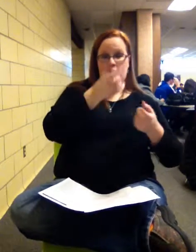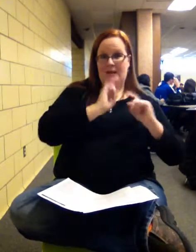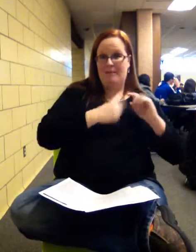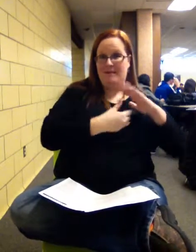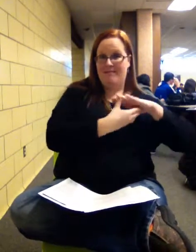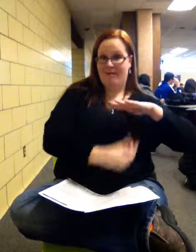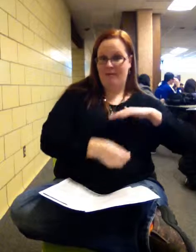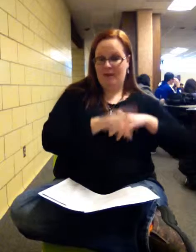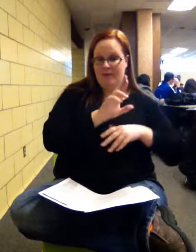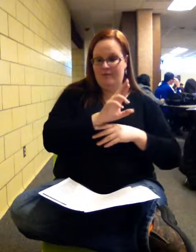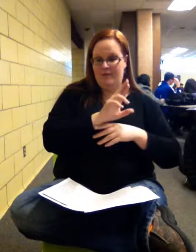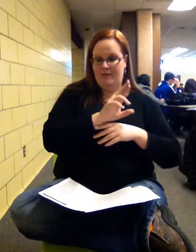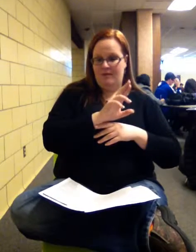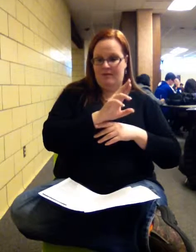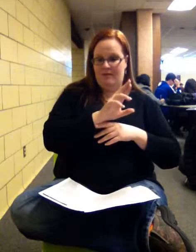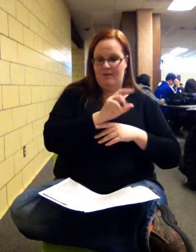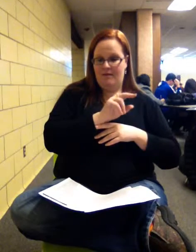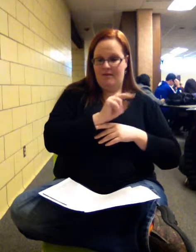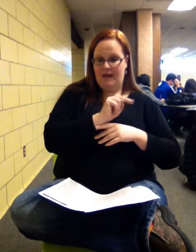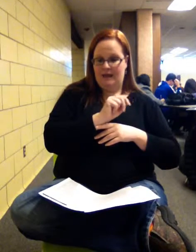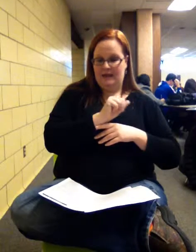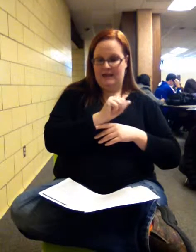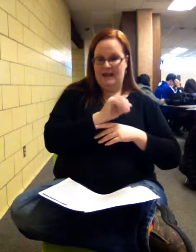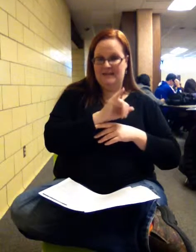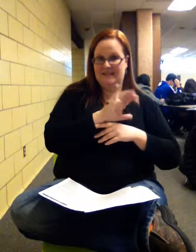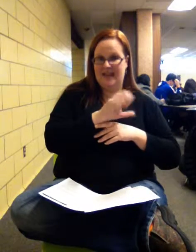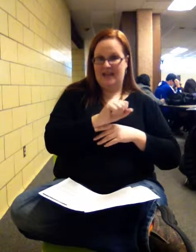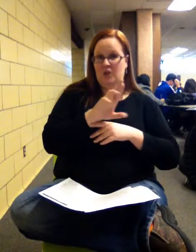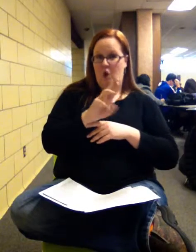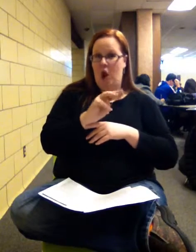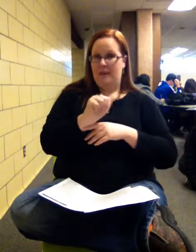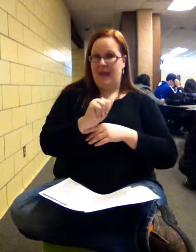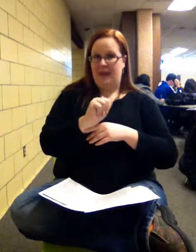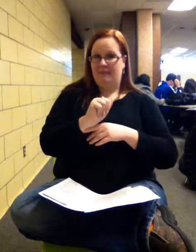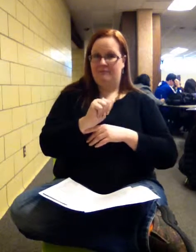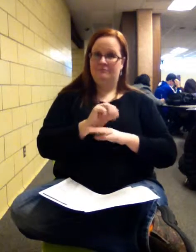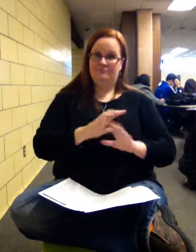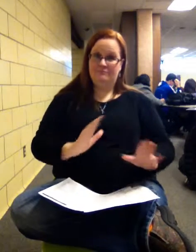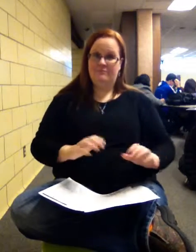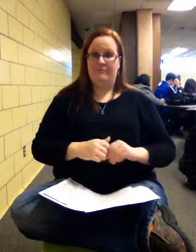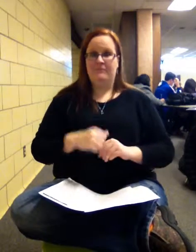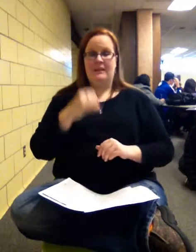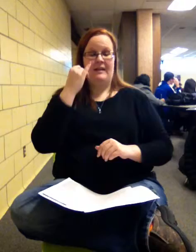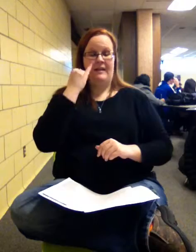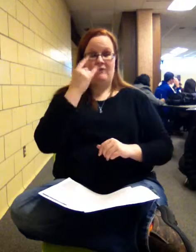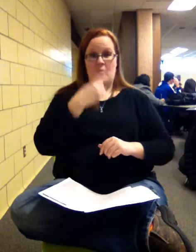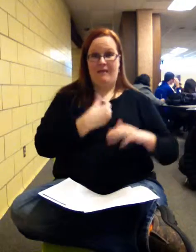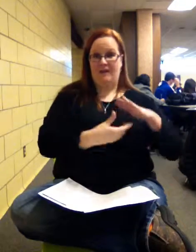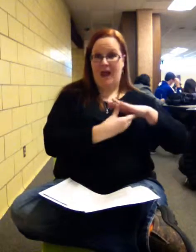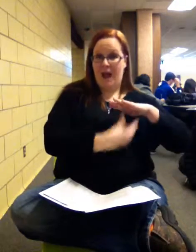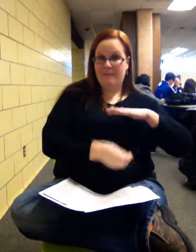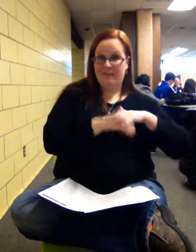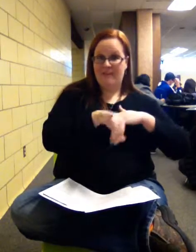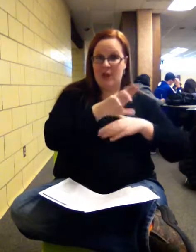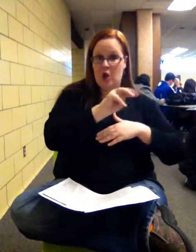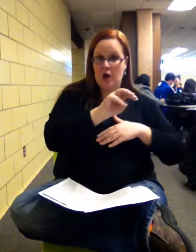picking numbers and I can't figure out where you're getting your industry average numbers, if you have a copy of the RMA that you used, then